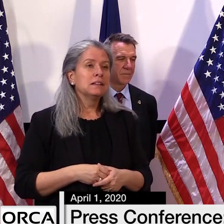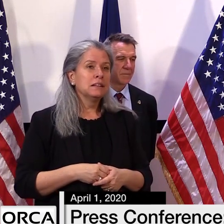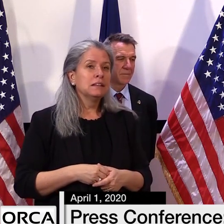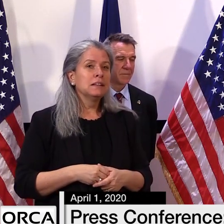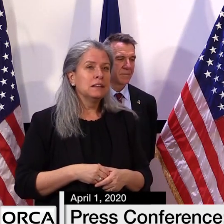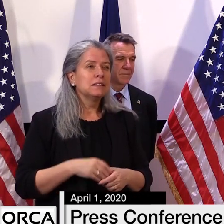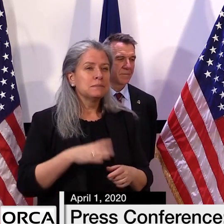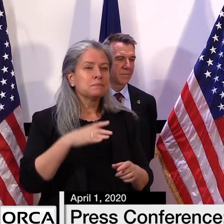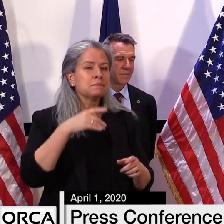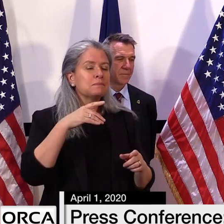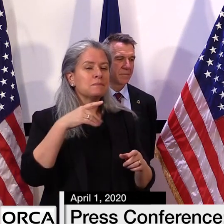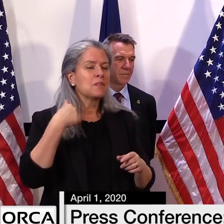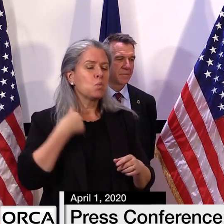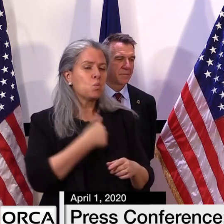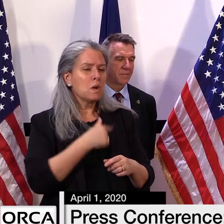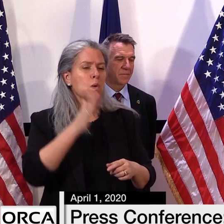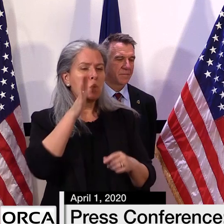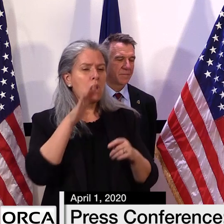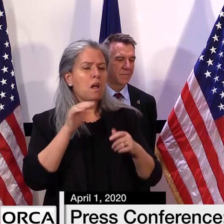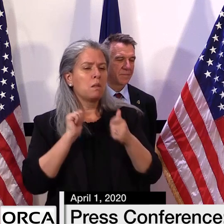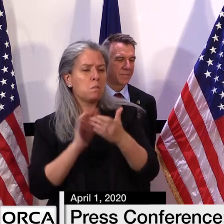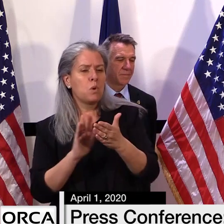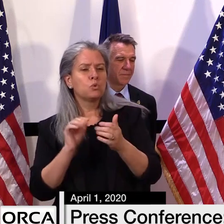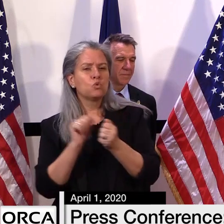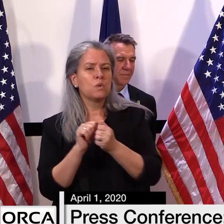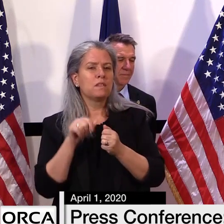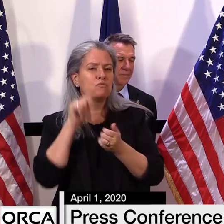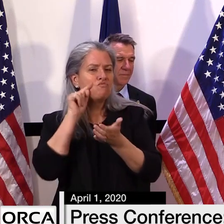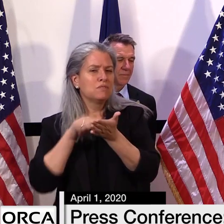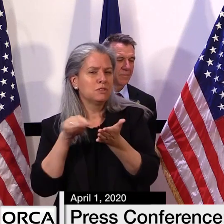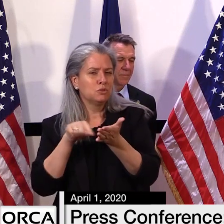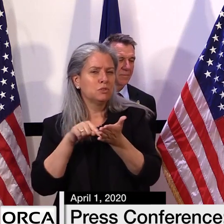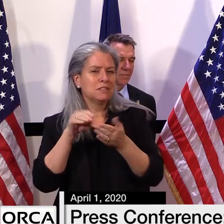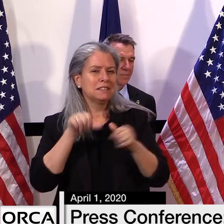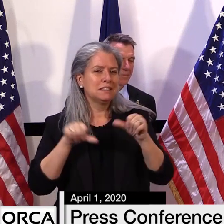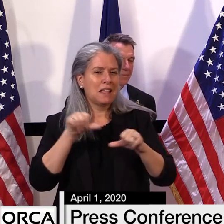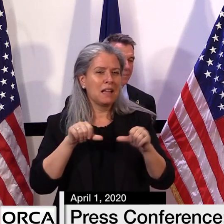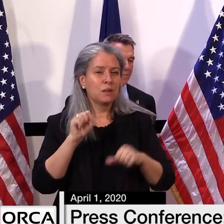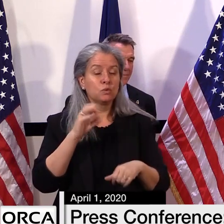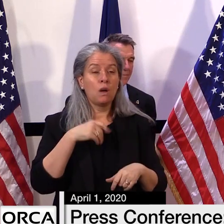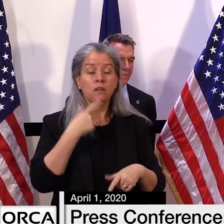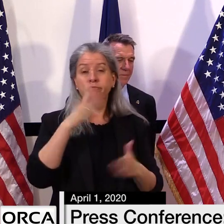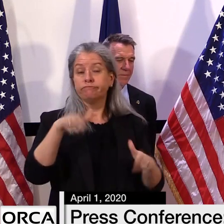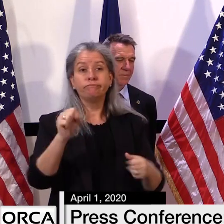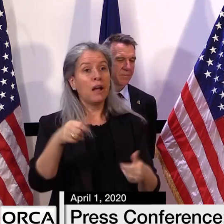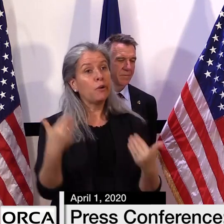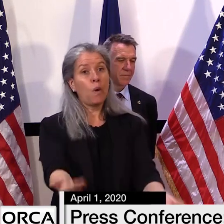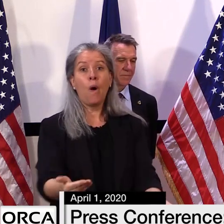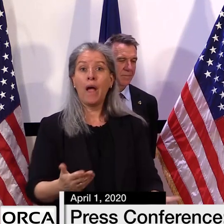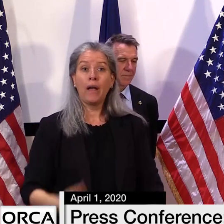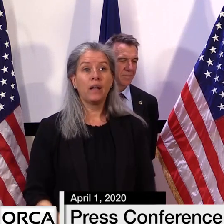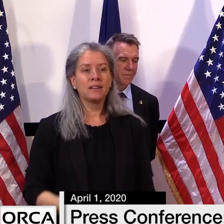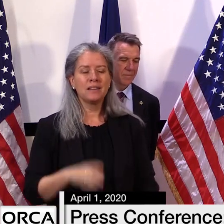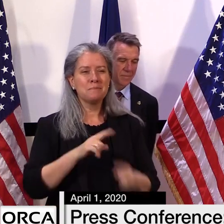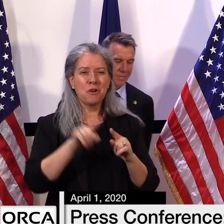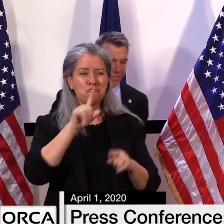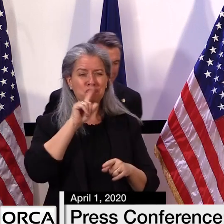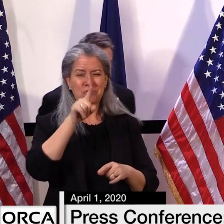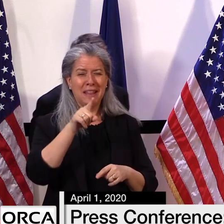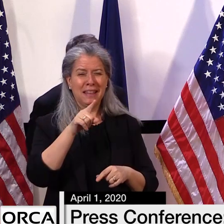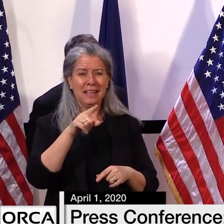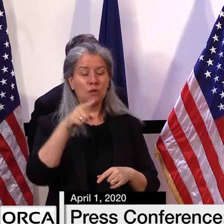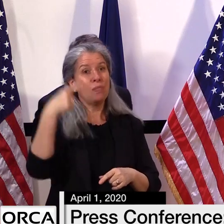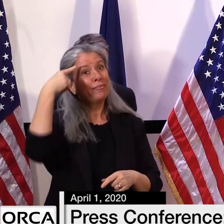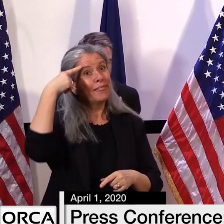of science-driven approach, so I would hesitate to just embrace something that would give us the illusion that